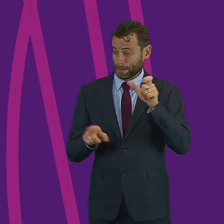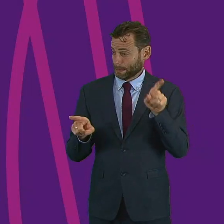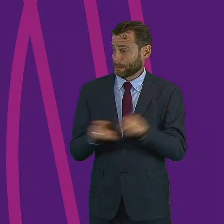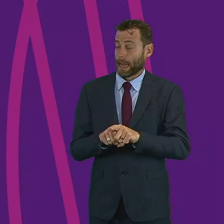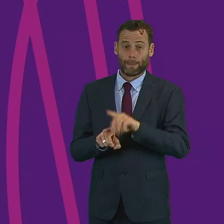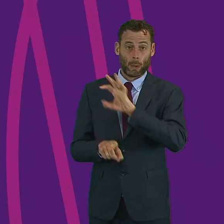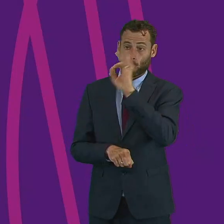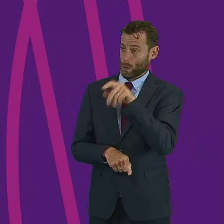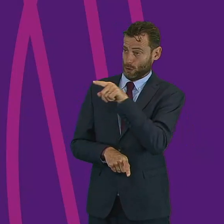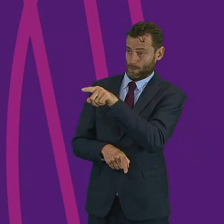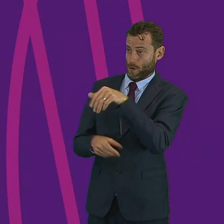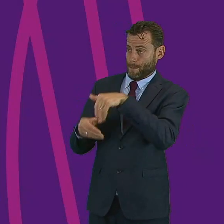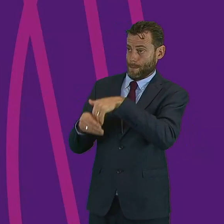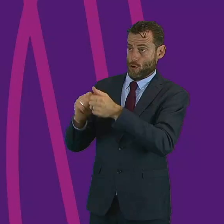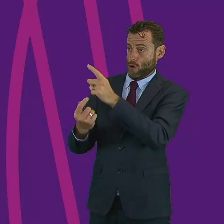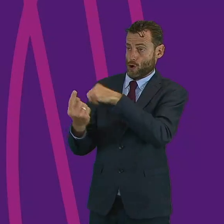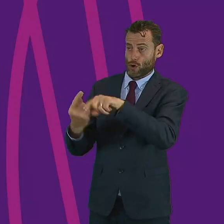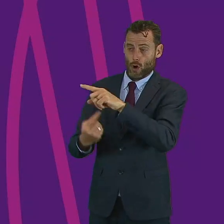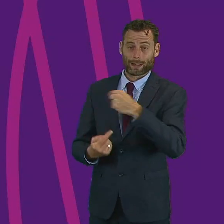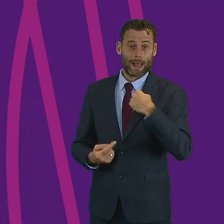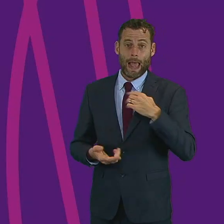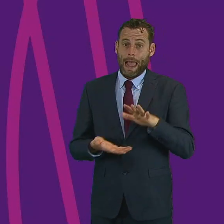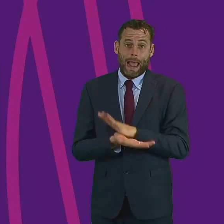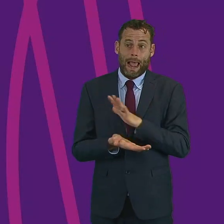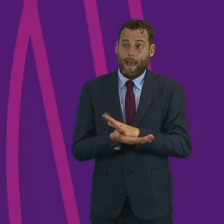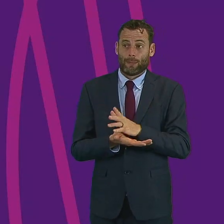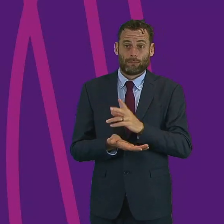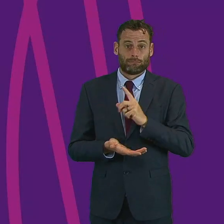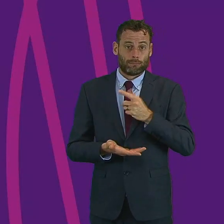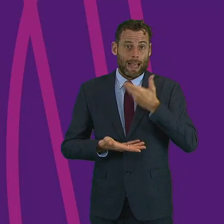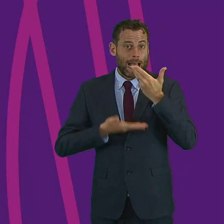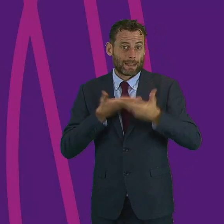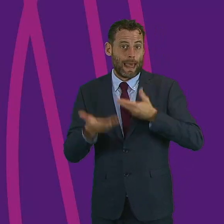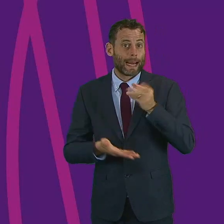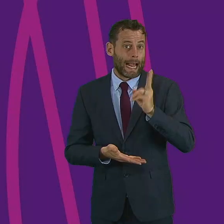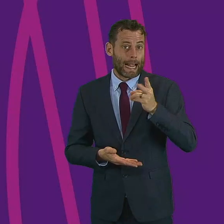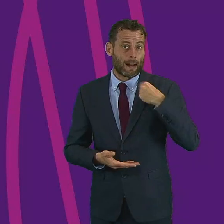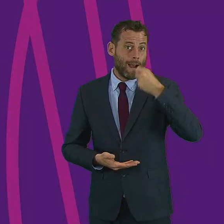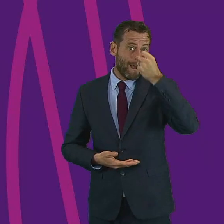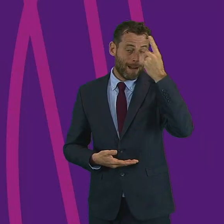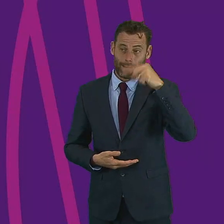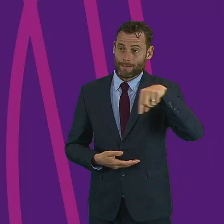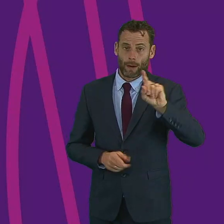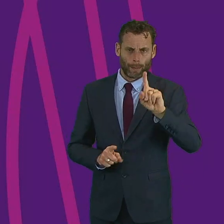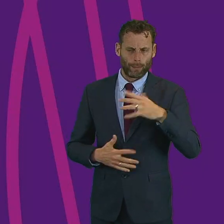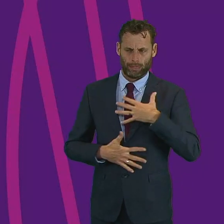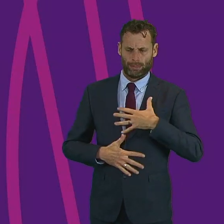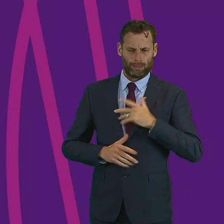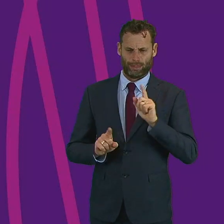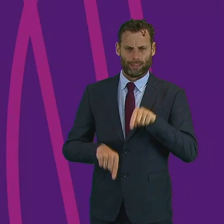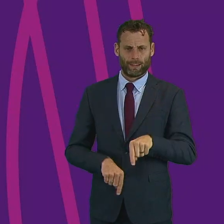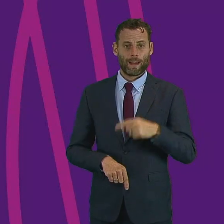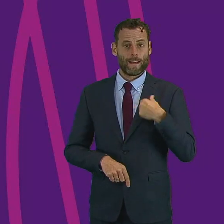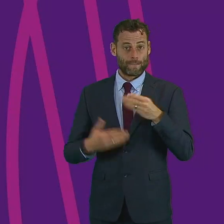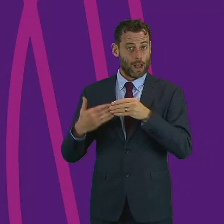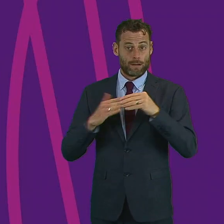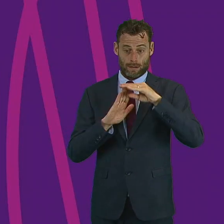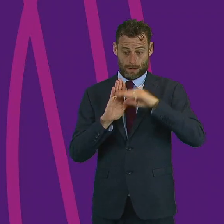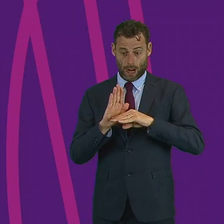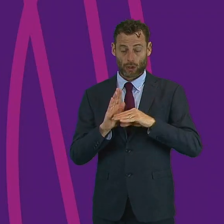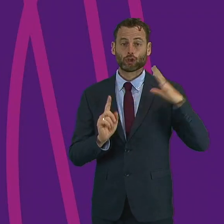and Protect and the legitimate contact tracers who around the country right now are doing an excellent job. Rachel Hamilton, to be followed by Shona